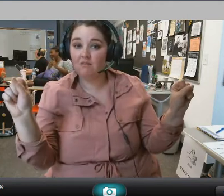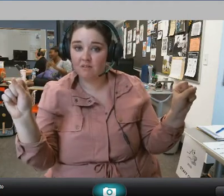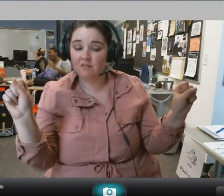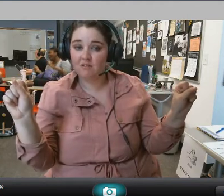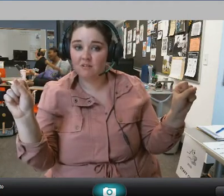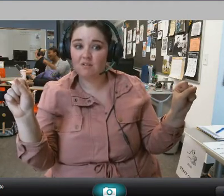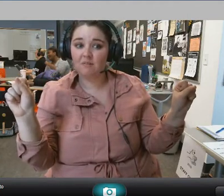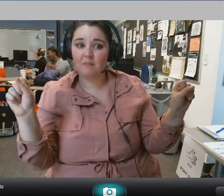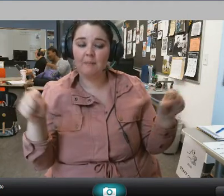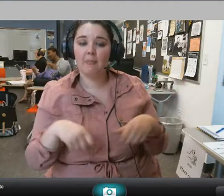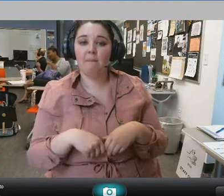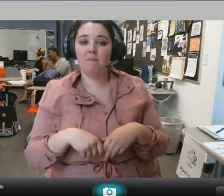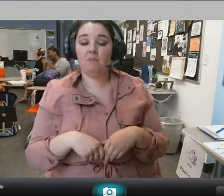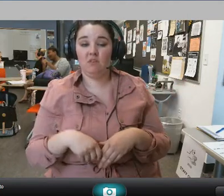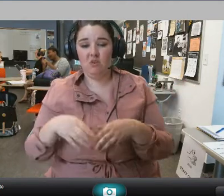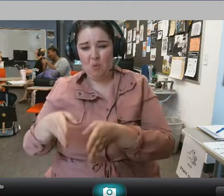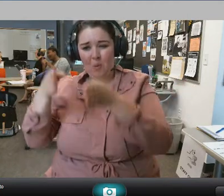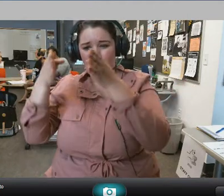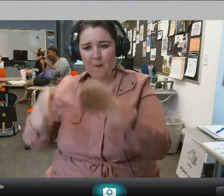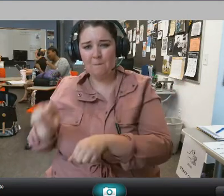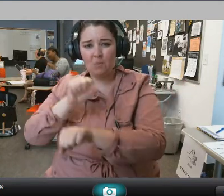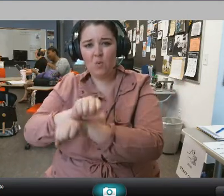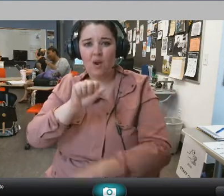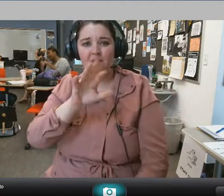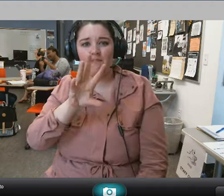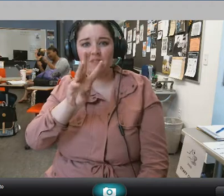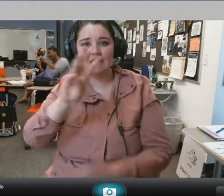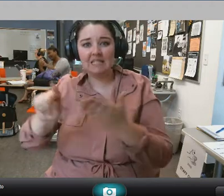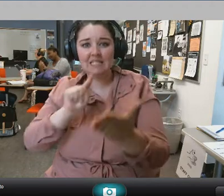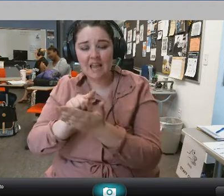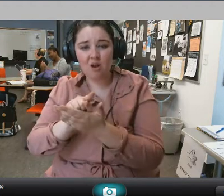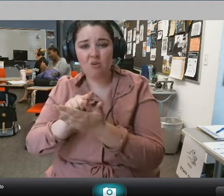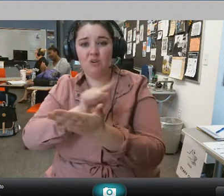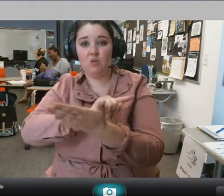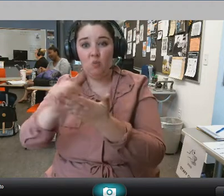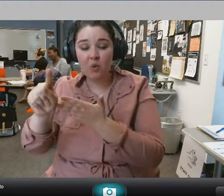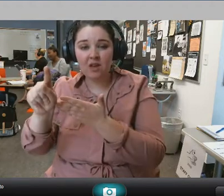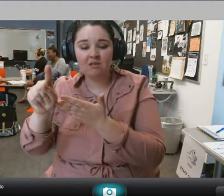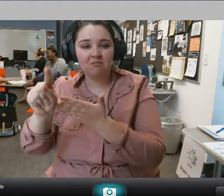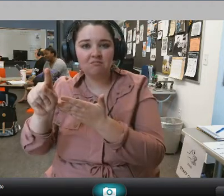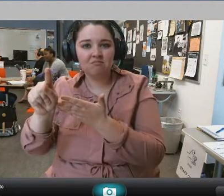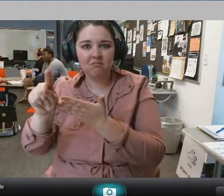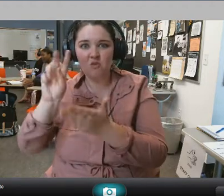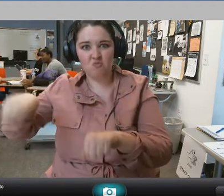hours, 6 days a week. Overtime and Sundays, no pay.